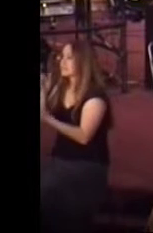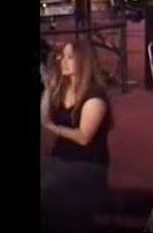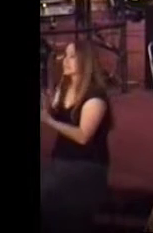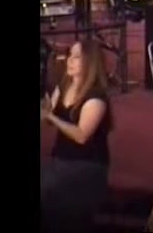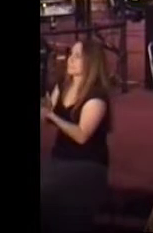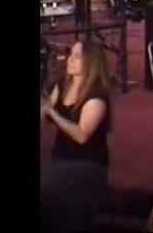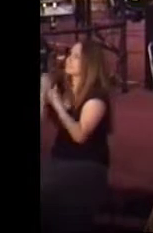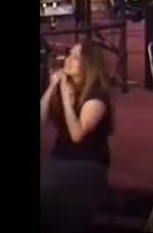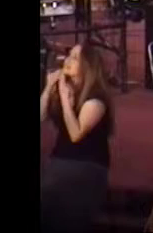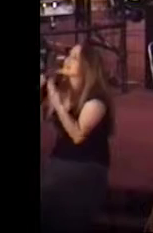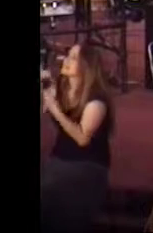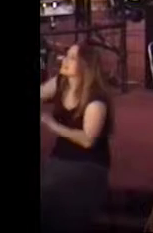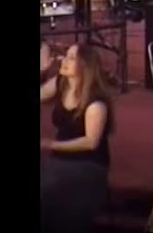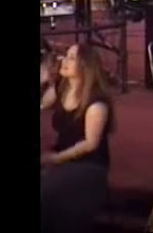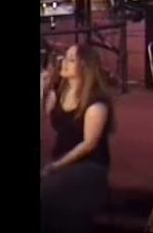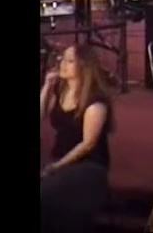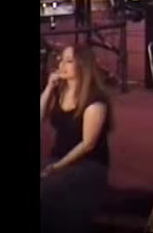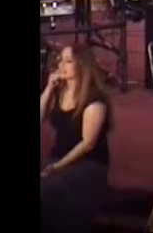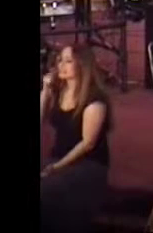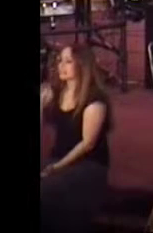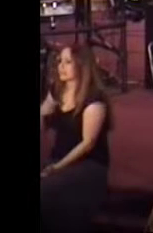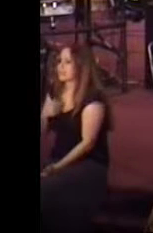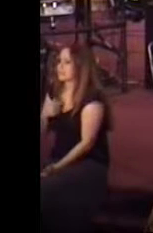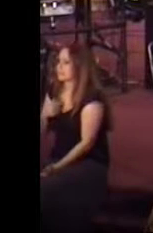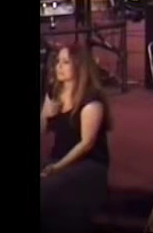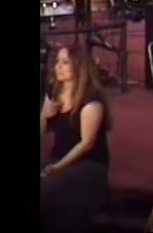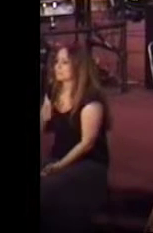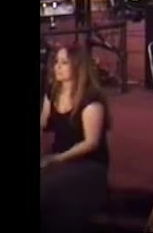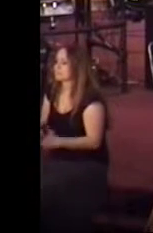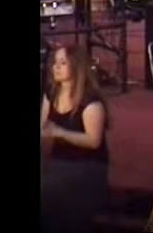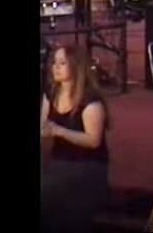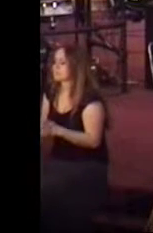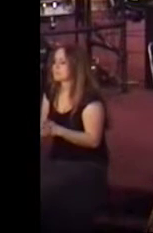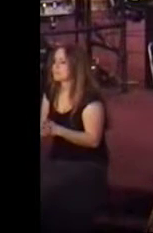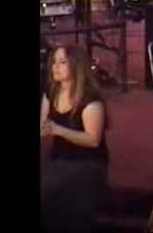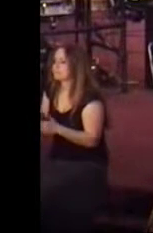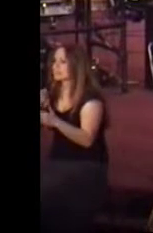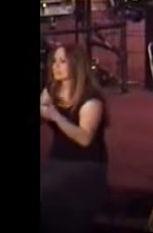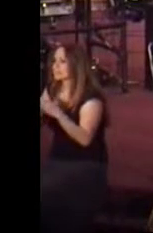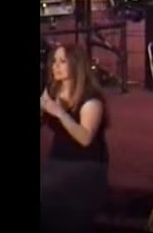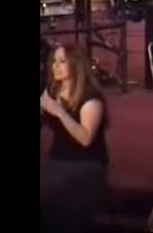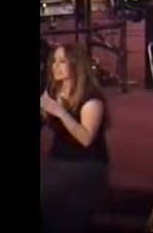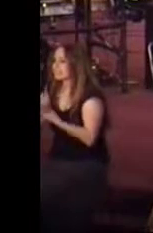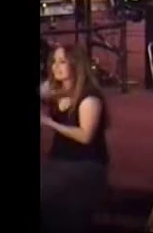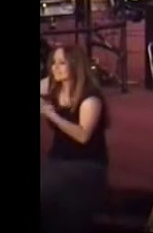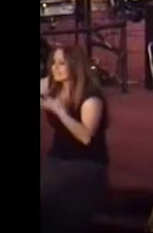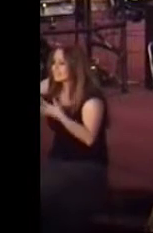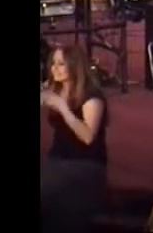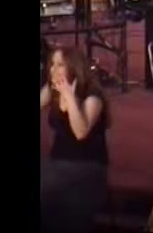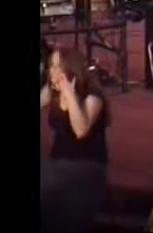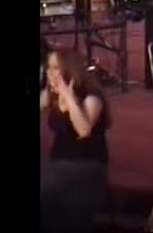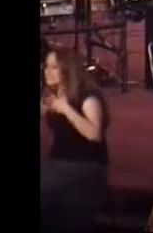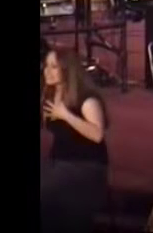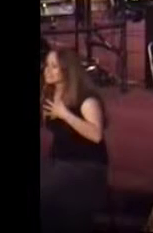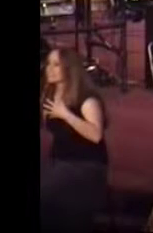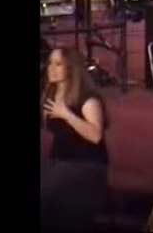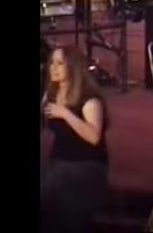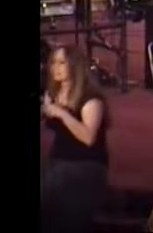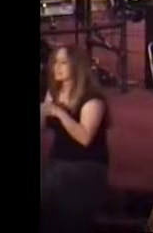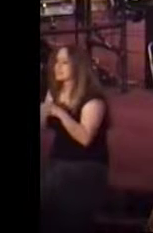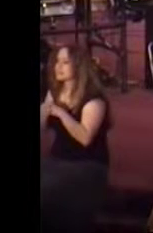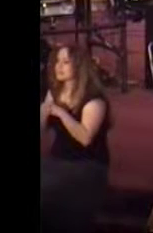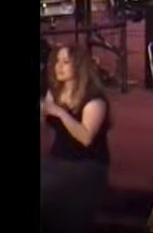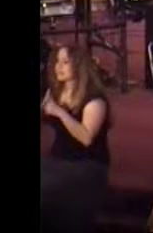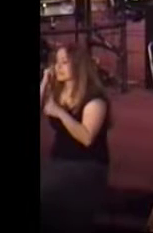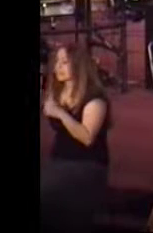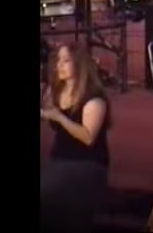And that's what I want you to hear today when this story is that in the midst of sadness and sorrow, if the miracle you're